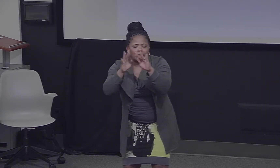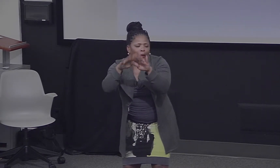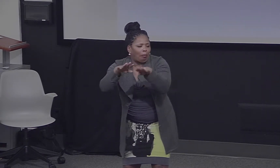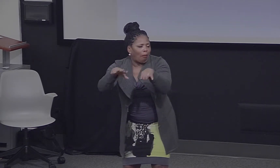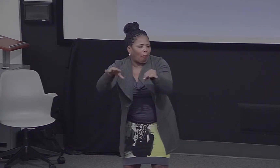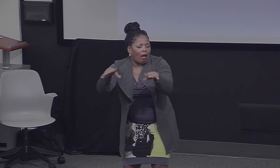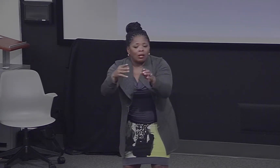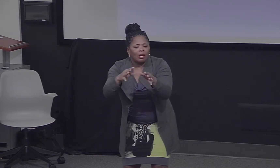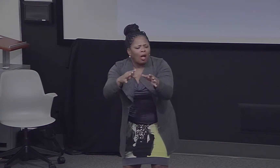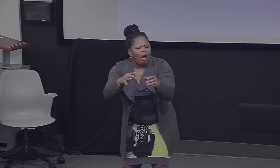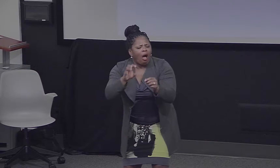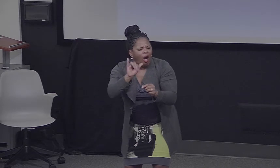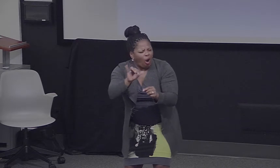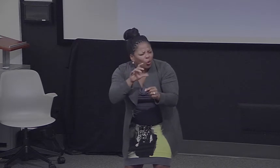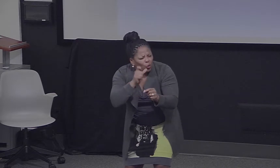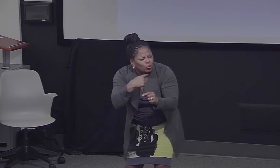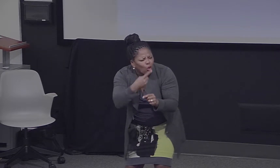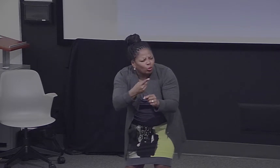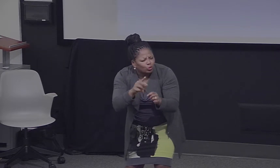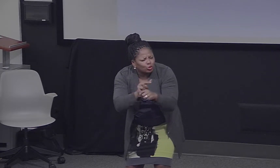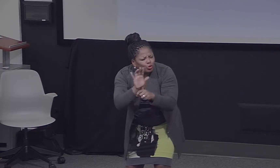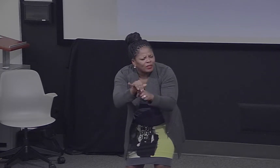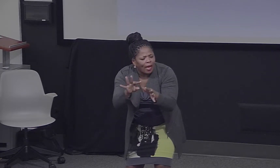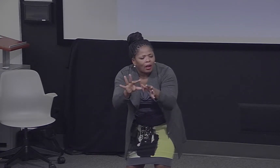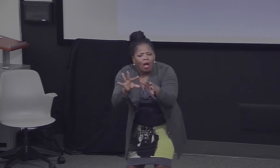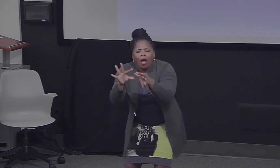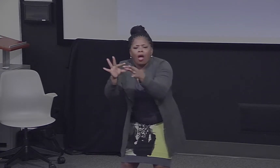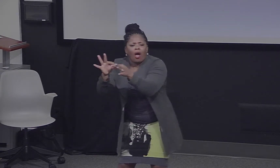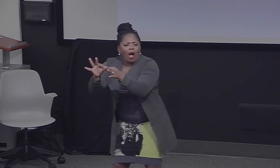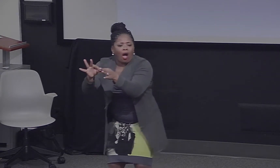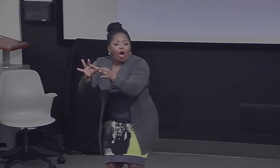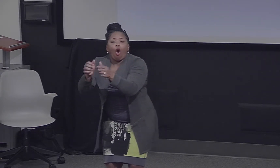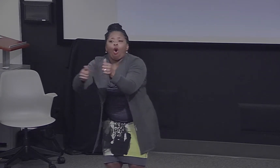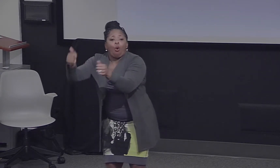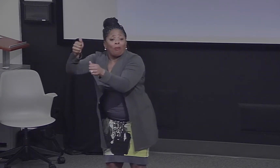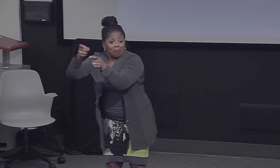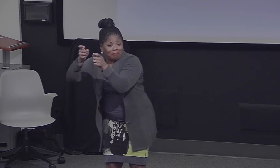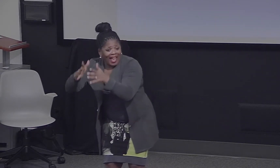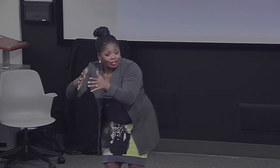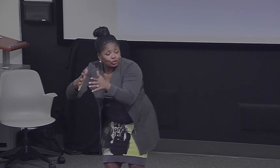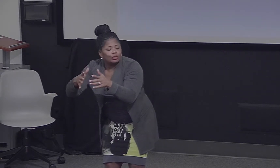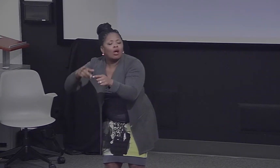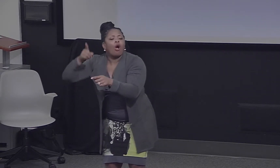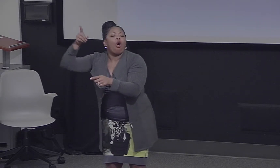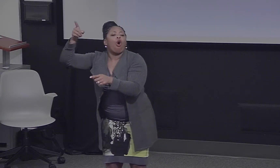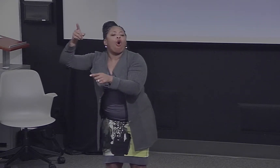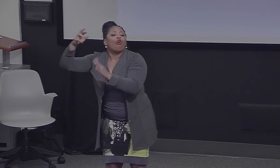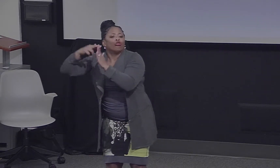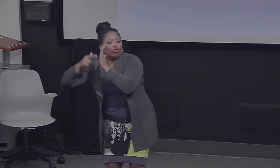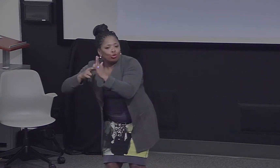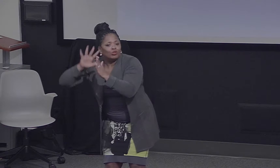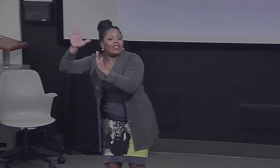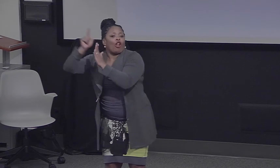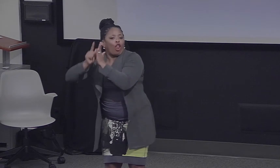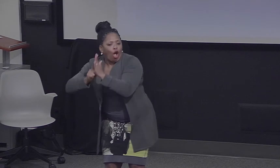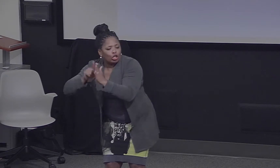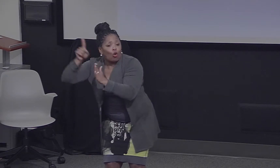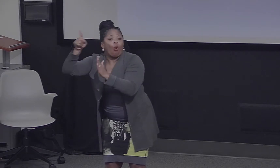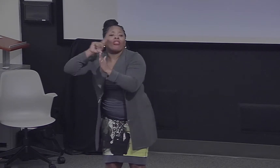people were following. There were text examples, things that were written in emails. But hearing the stories from participants, looking at the